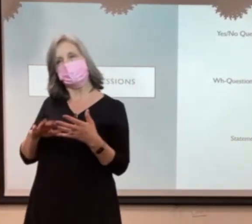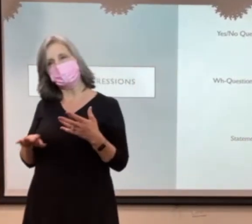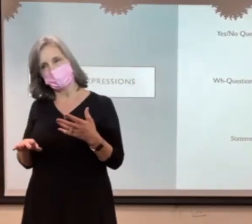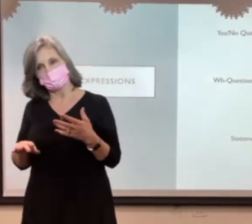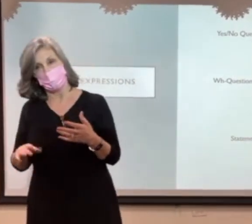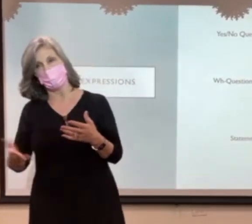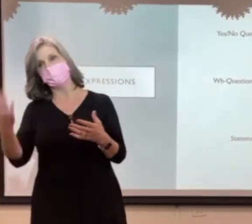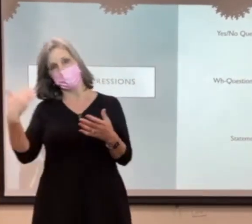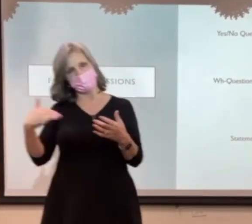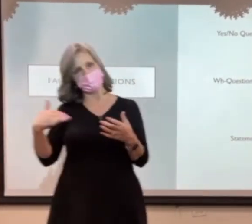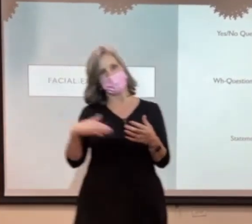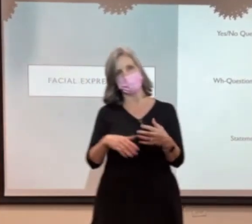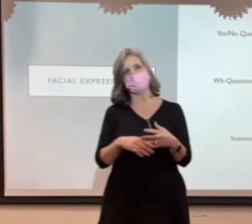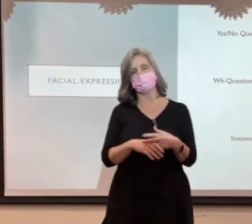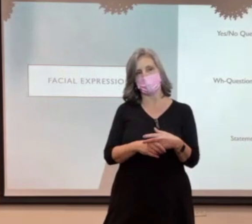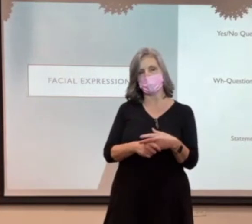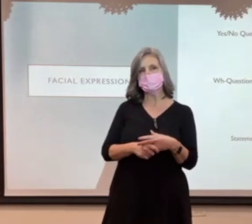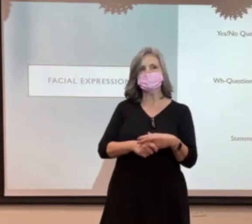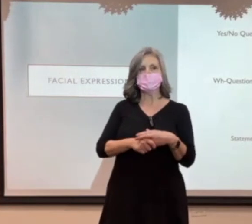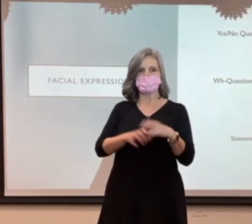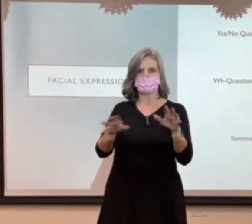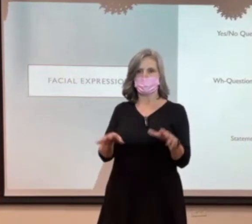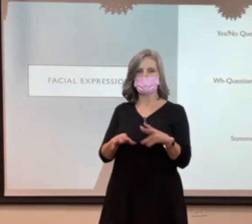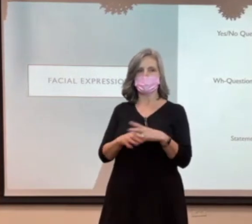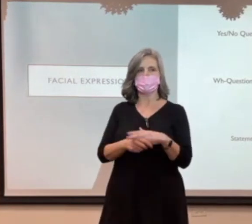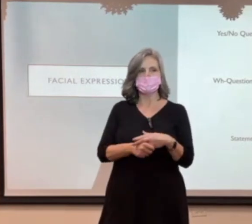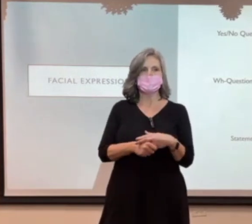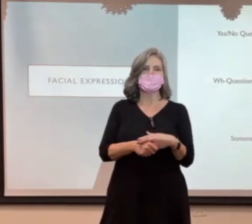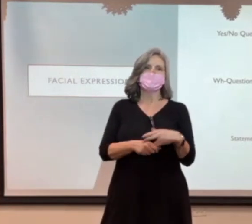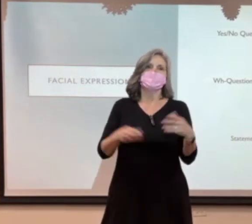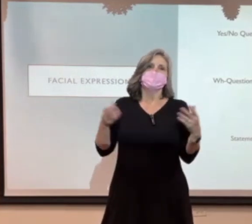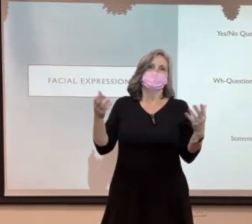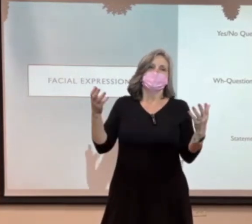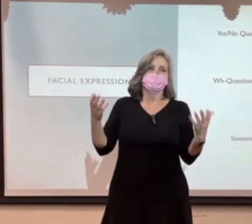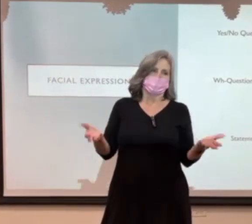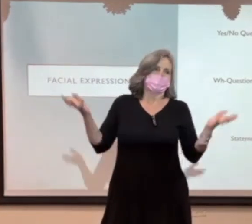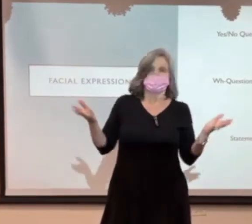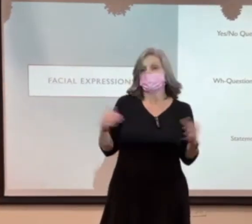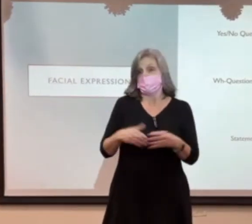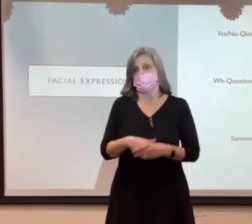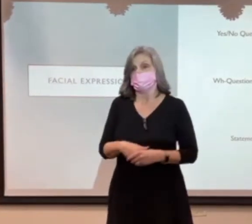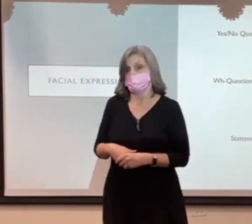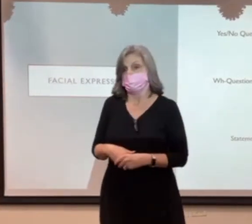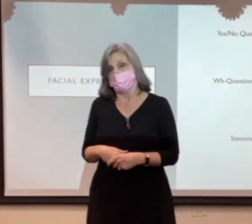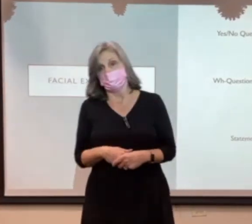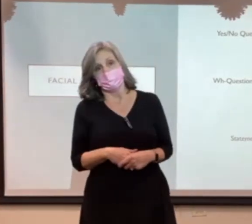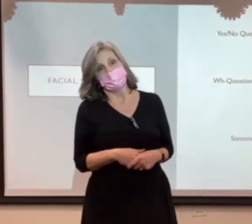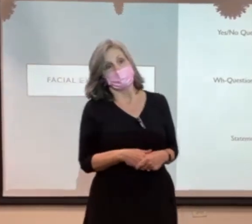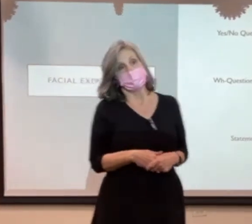of a Lesser God back in the day was very inspirational, but it's a little dated at this point, right? Deaf